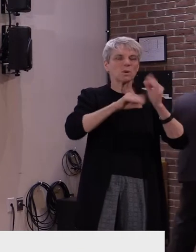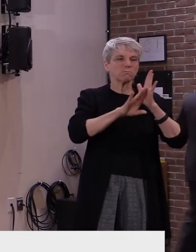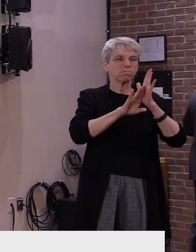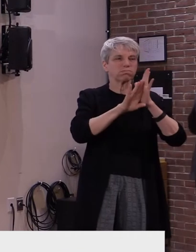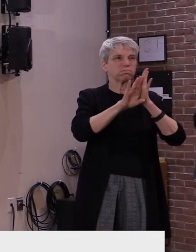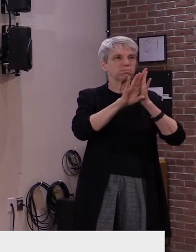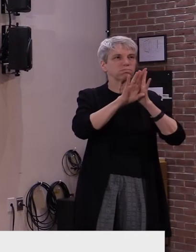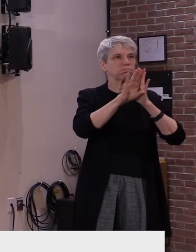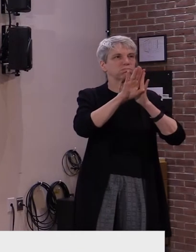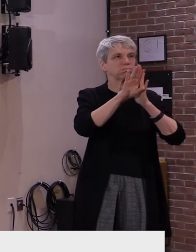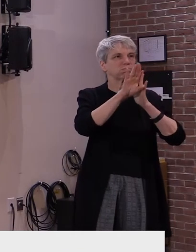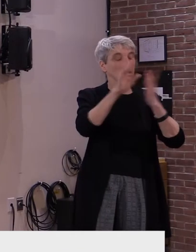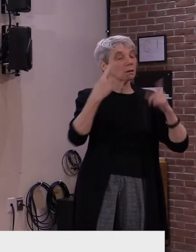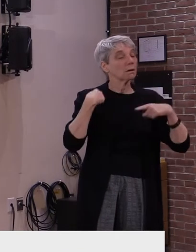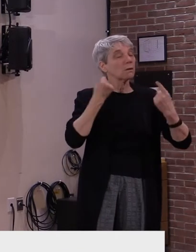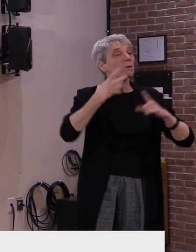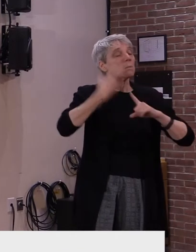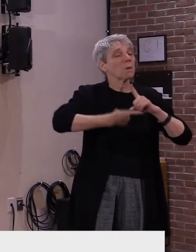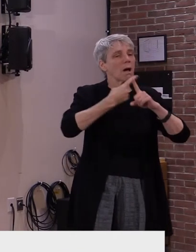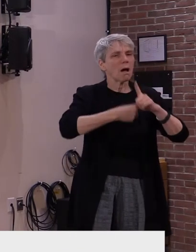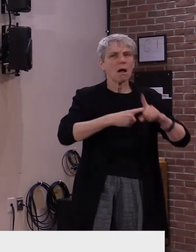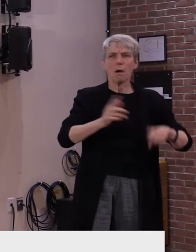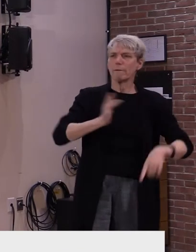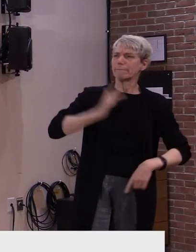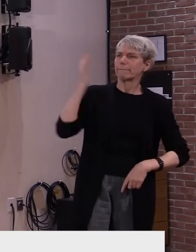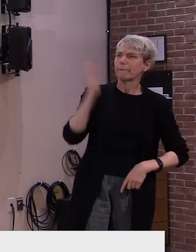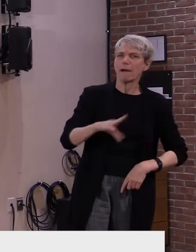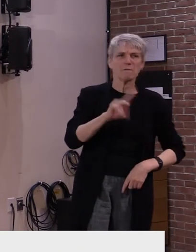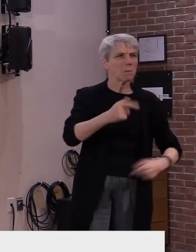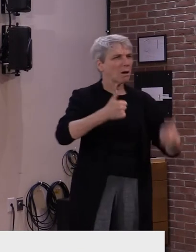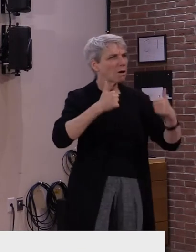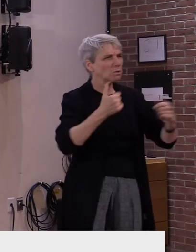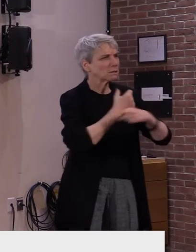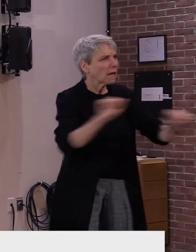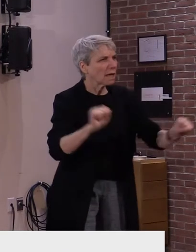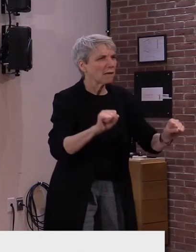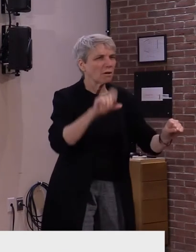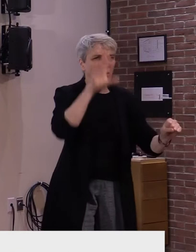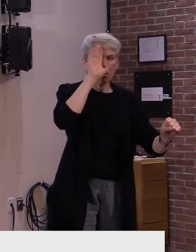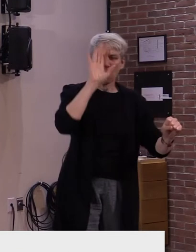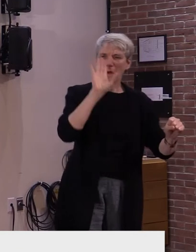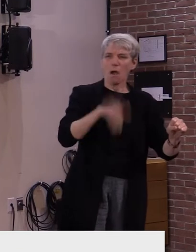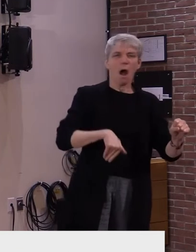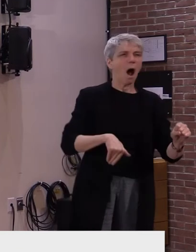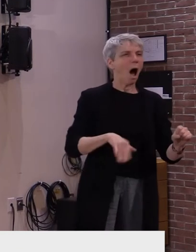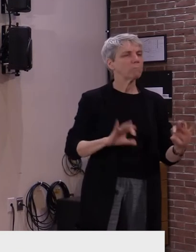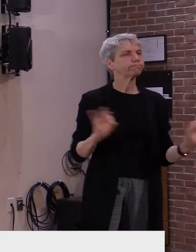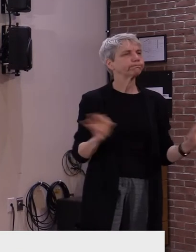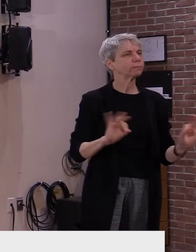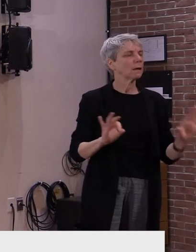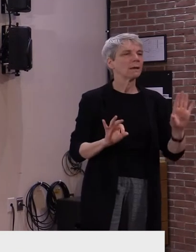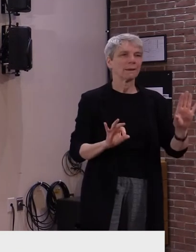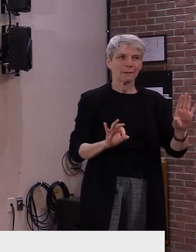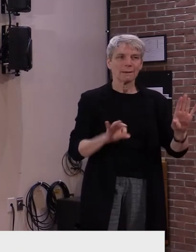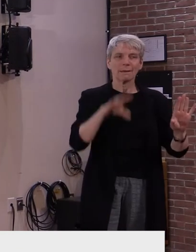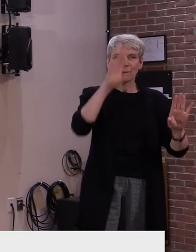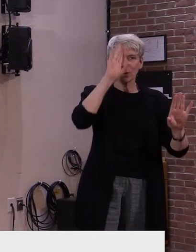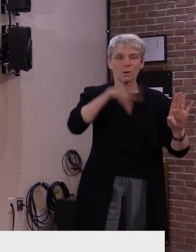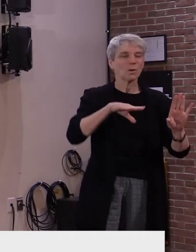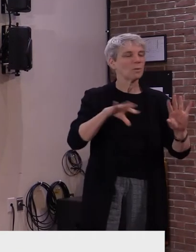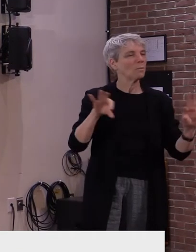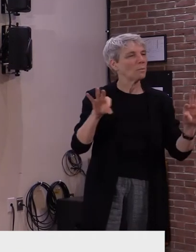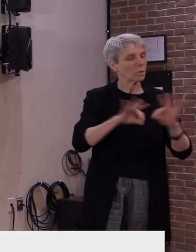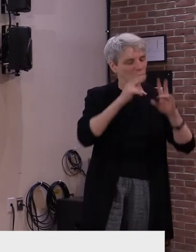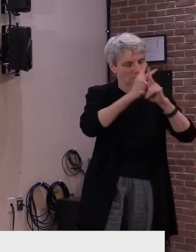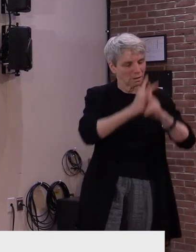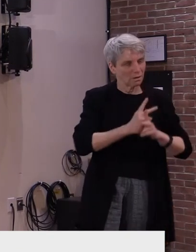disease that many have become more lacks because the risk has been so low but as we'll be shown we continue